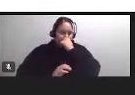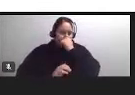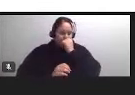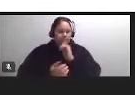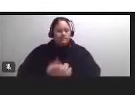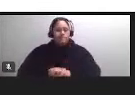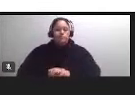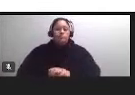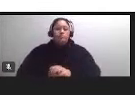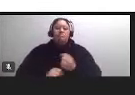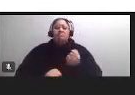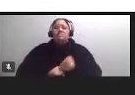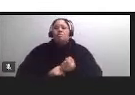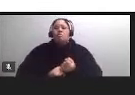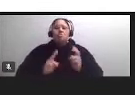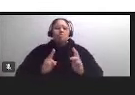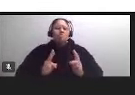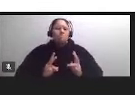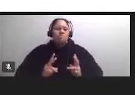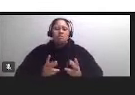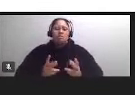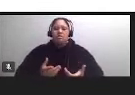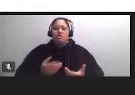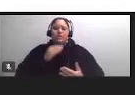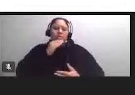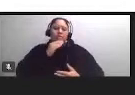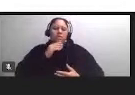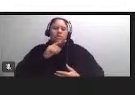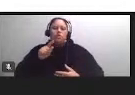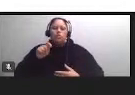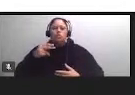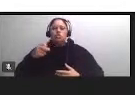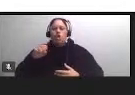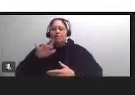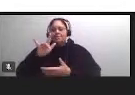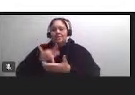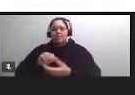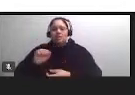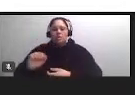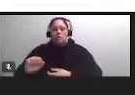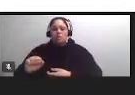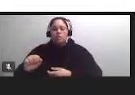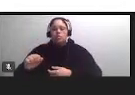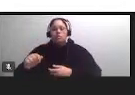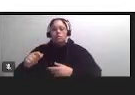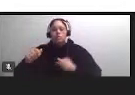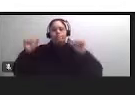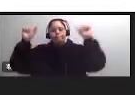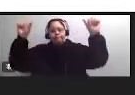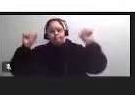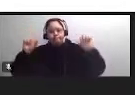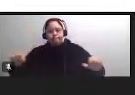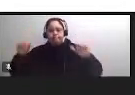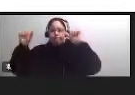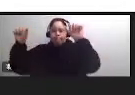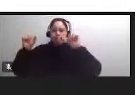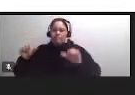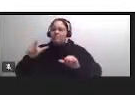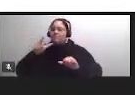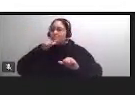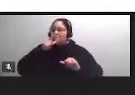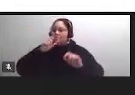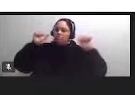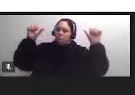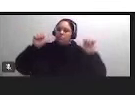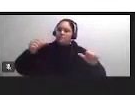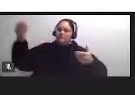The support usually consists of these two-song centres displaying the public notices